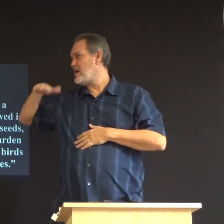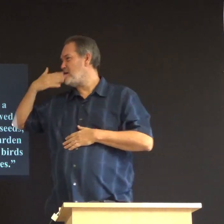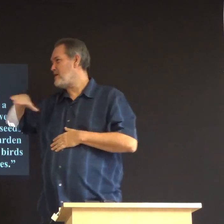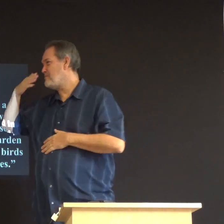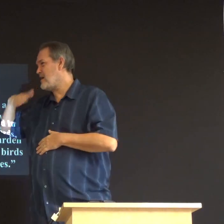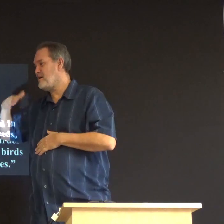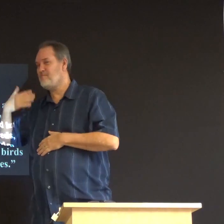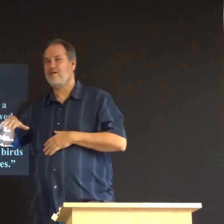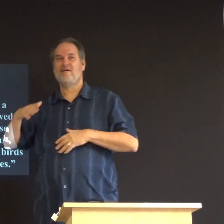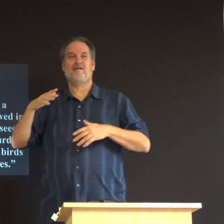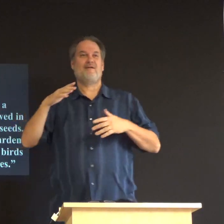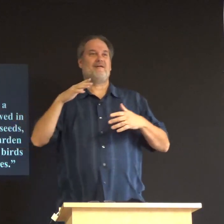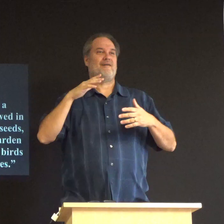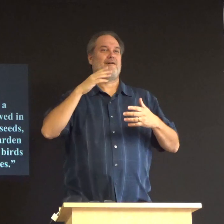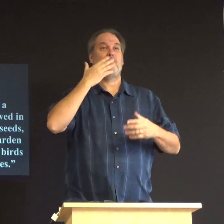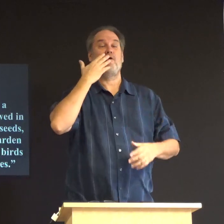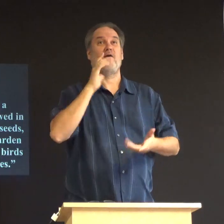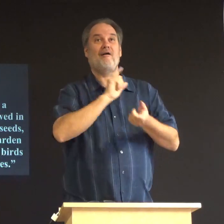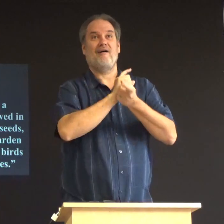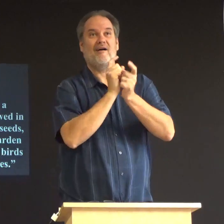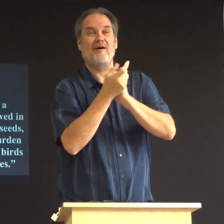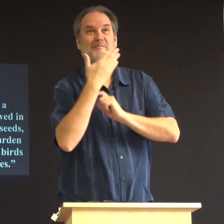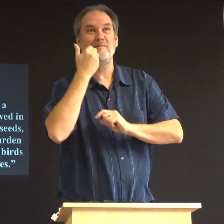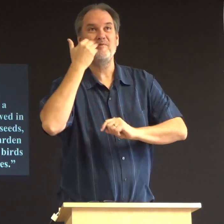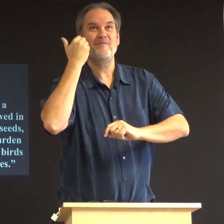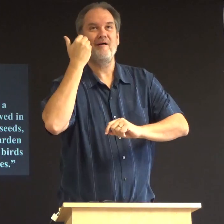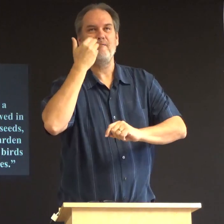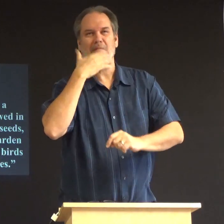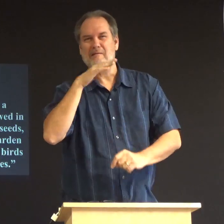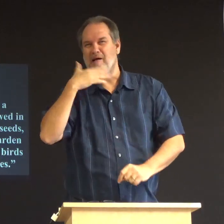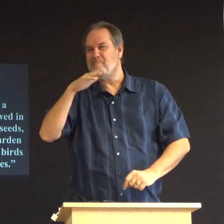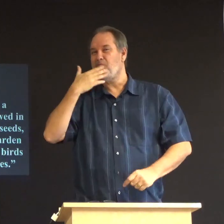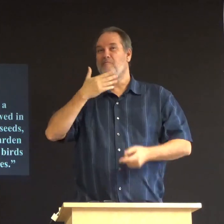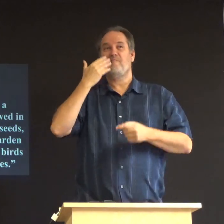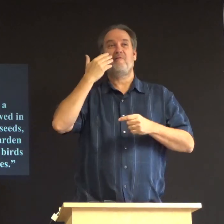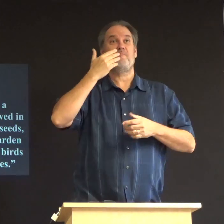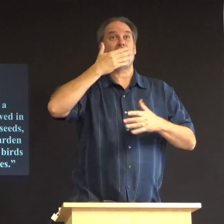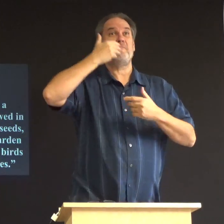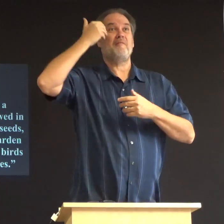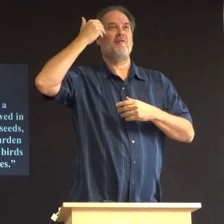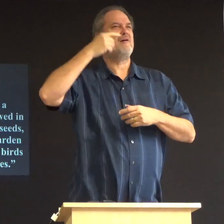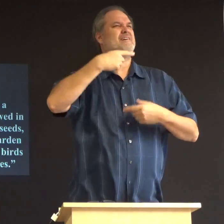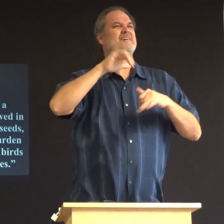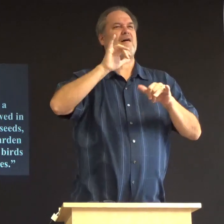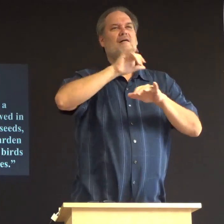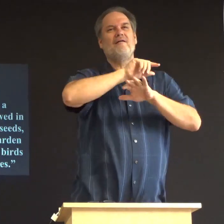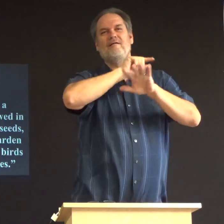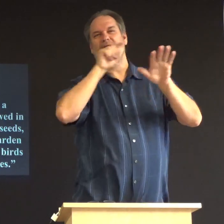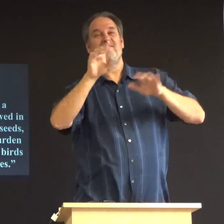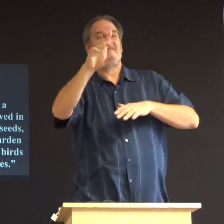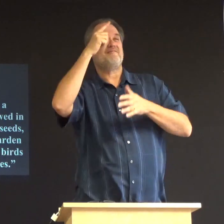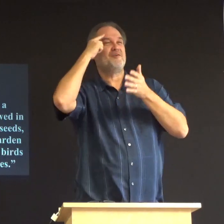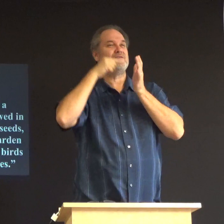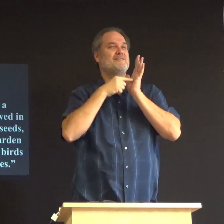new under the sun. The evil has always been. This doesn't get completely better, it goes back to bad.